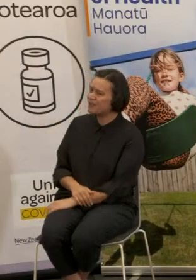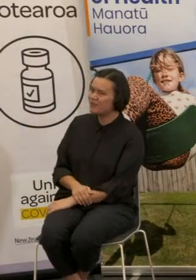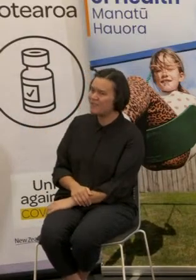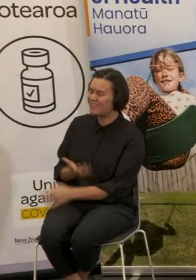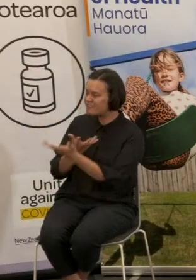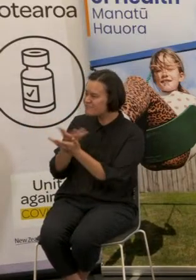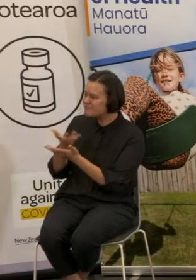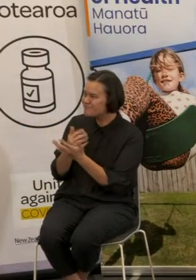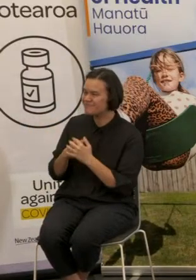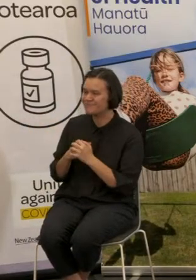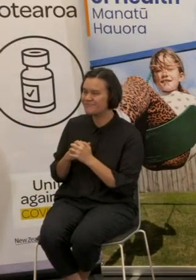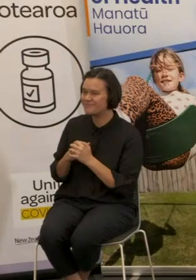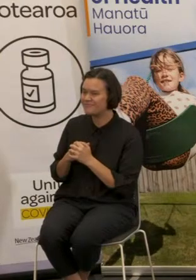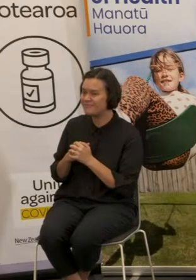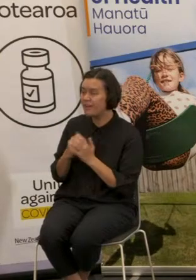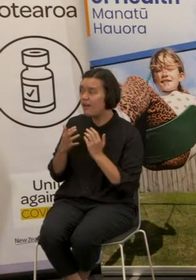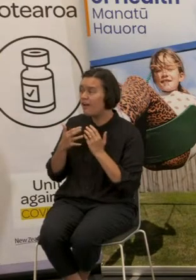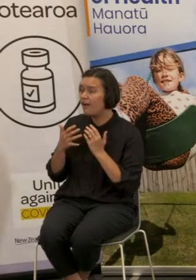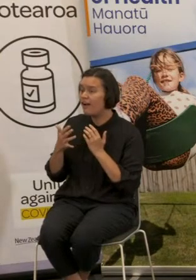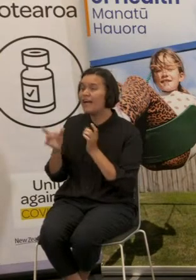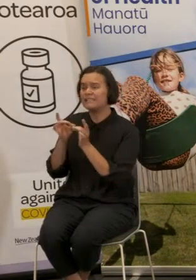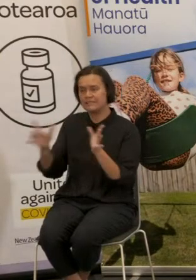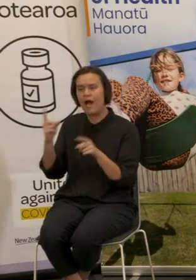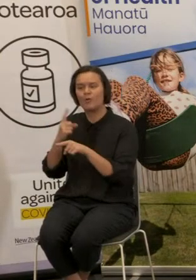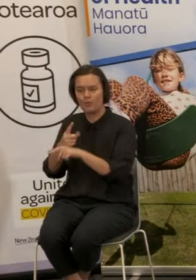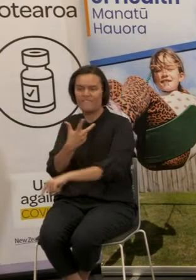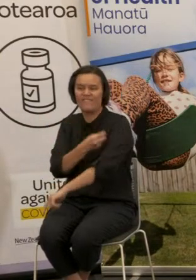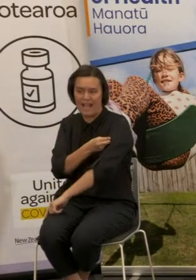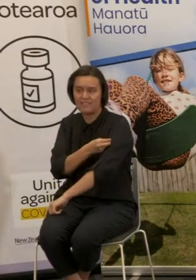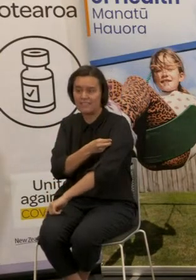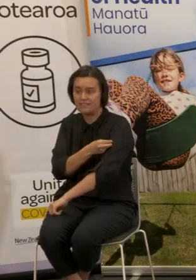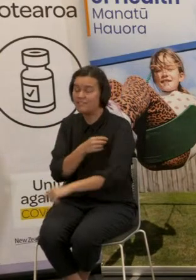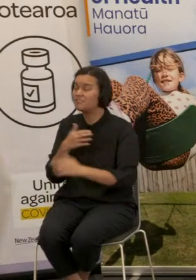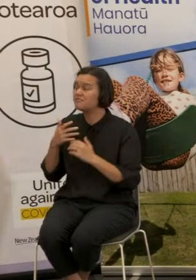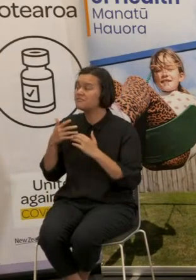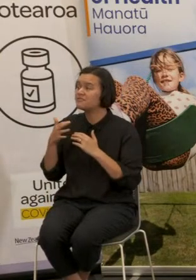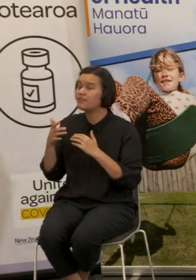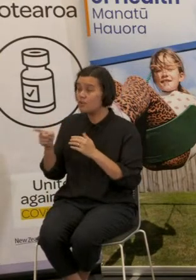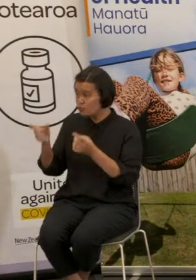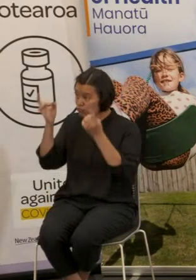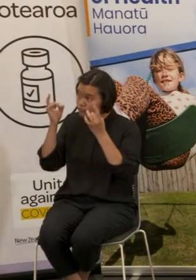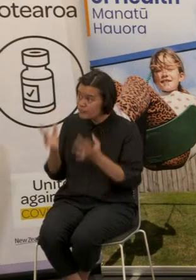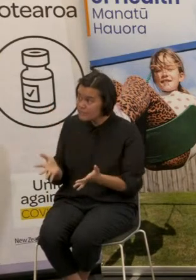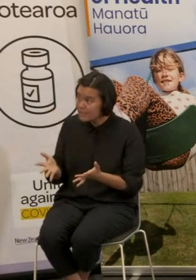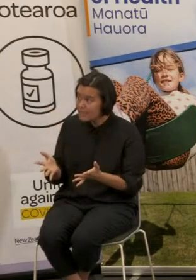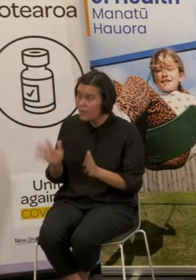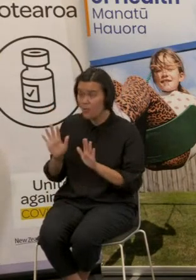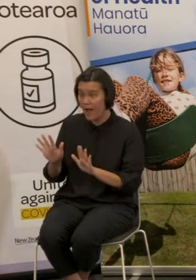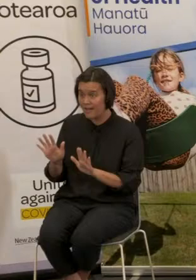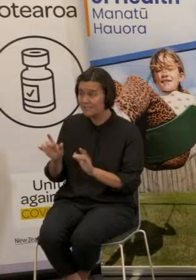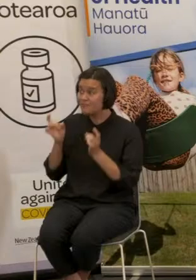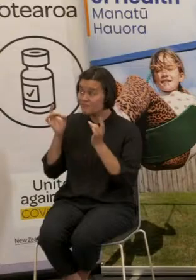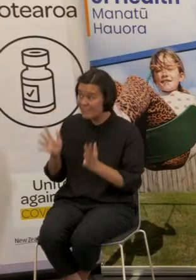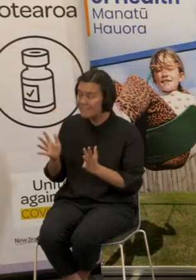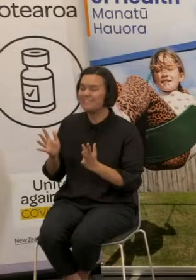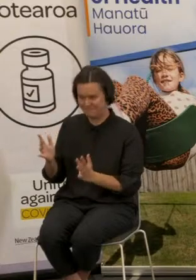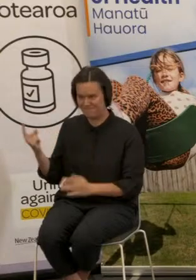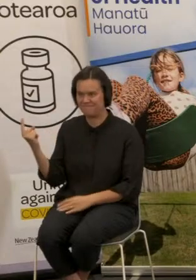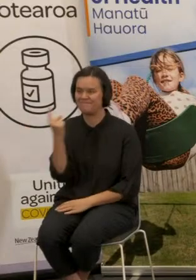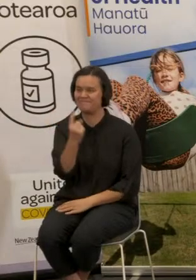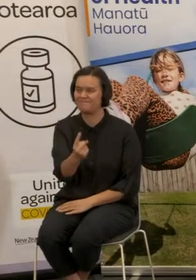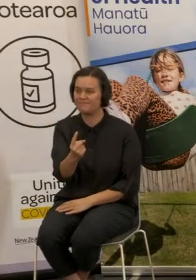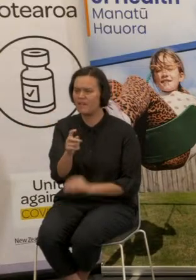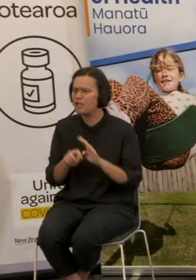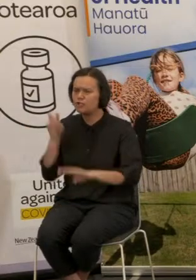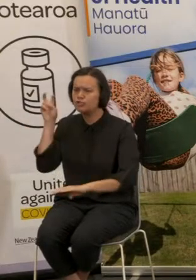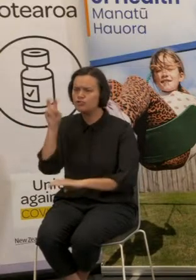that, and when they were ready, there was a van parked outside with 2 nurses, and they were able to vaccinate whānau who were ready to take that part of the